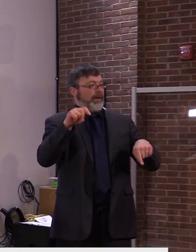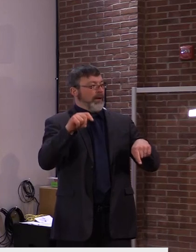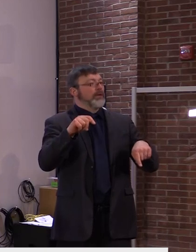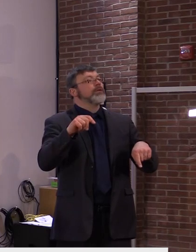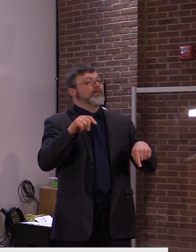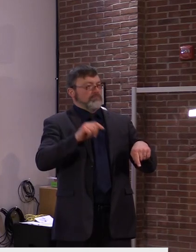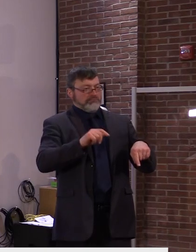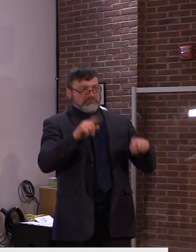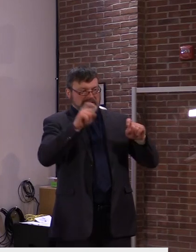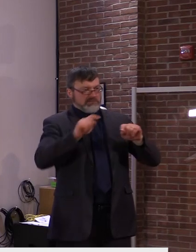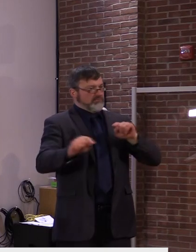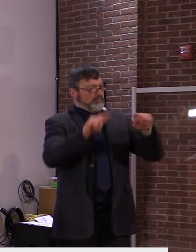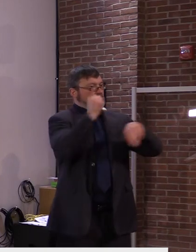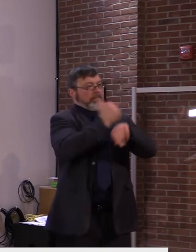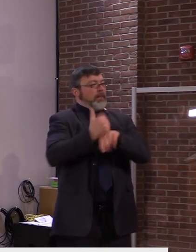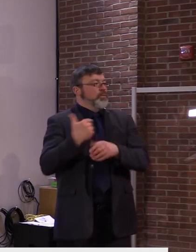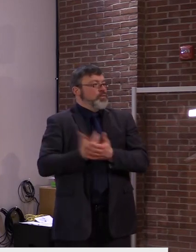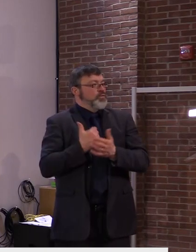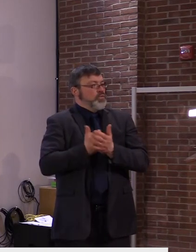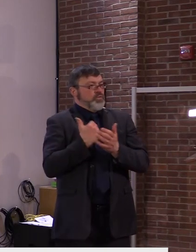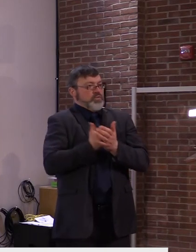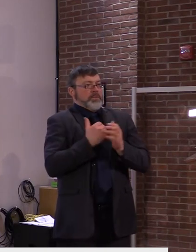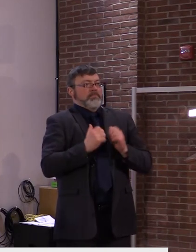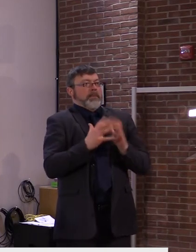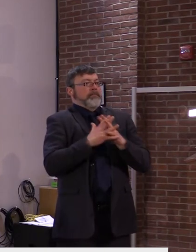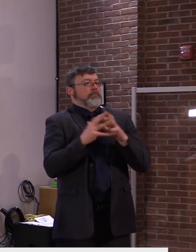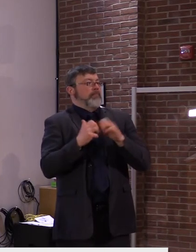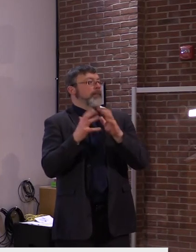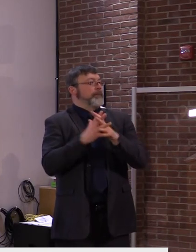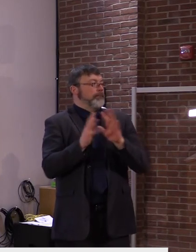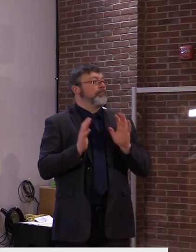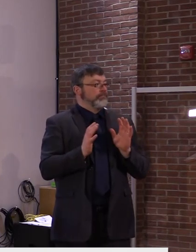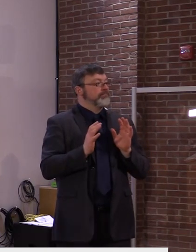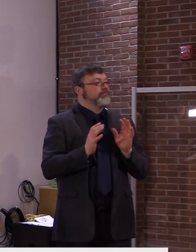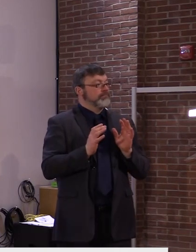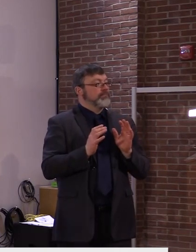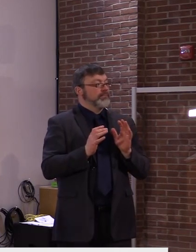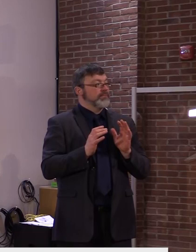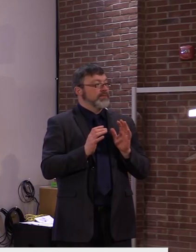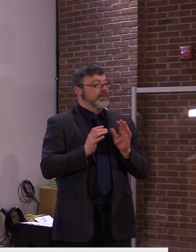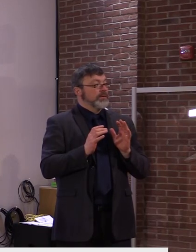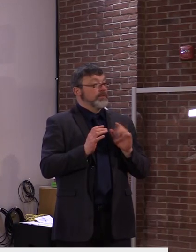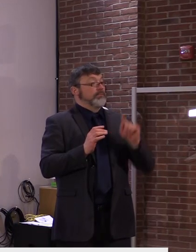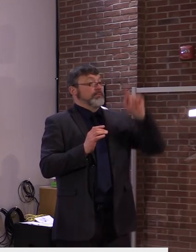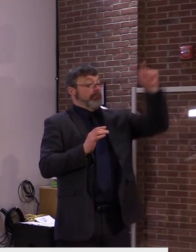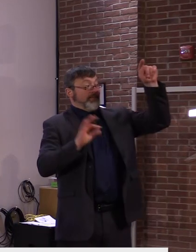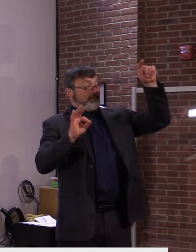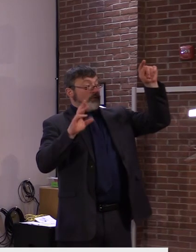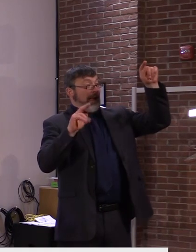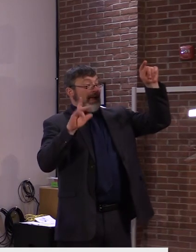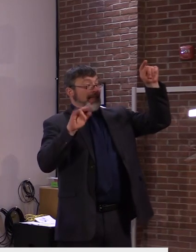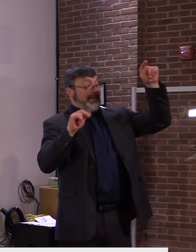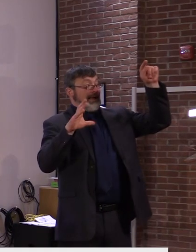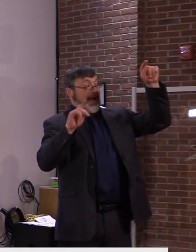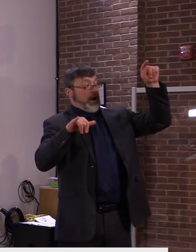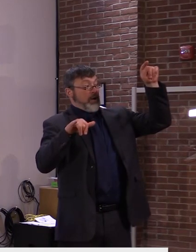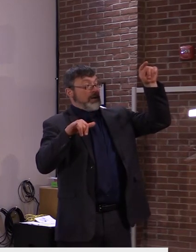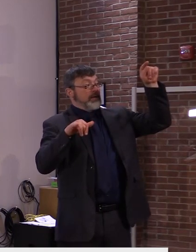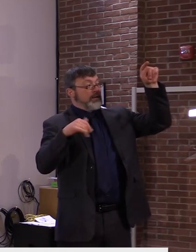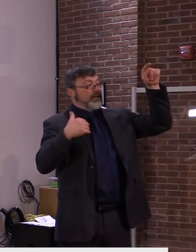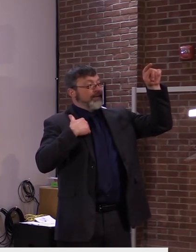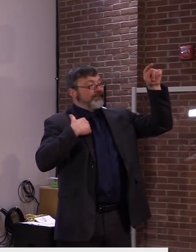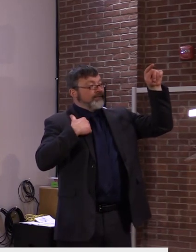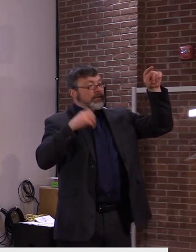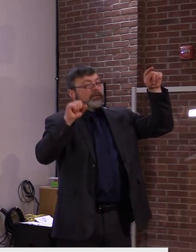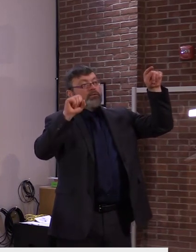plenty of open appointments in Franklin County, in Swanton, Enosburg, Fairfax, in addition